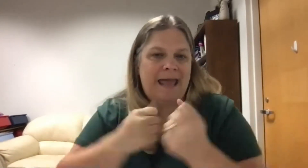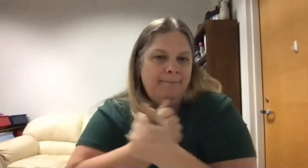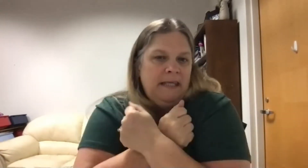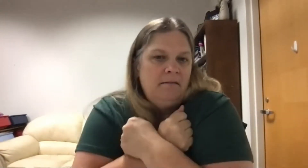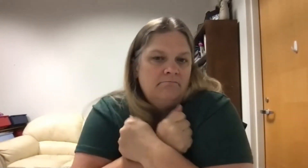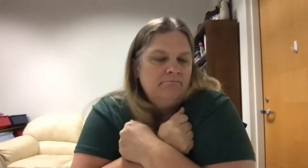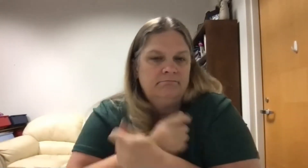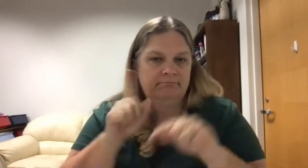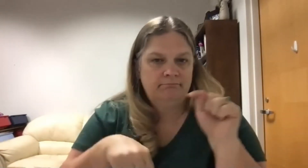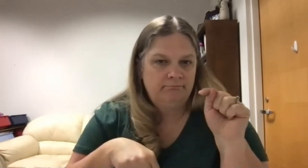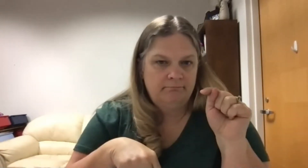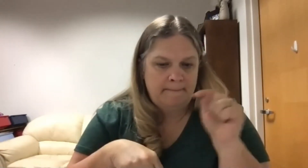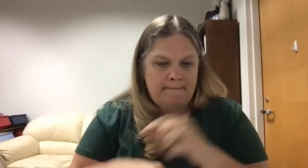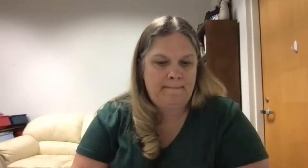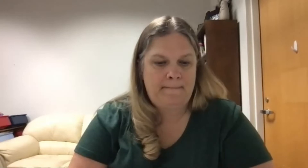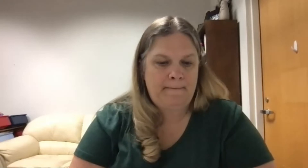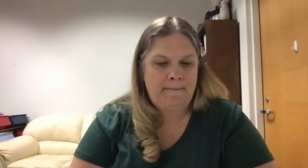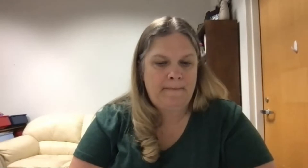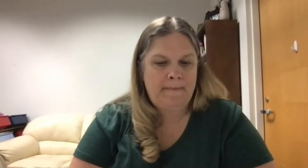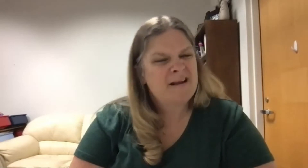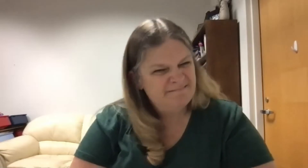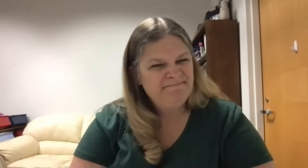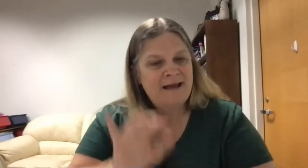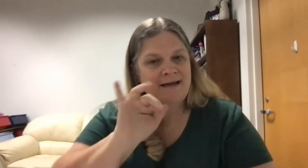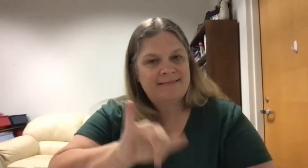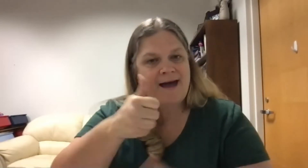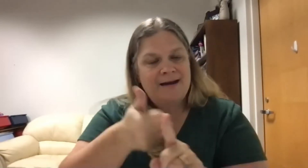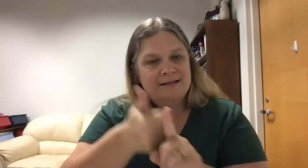touched, that cannot be held, that cannot be hugged?